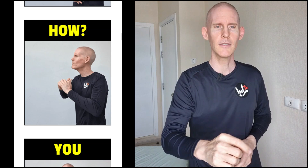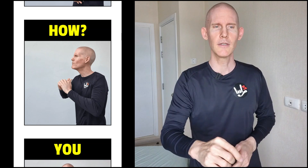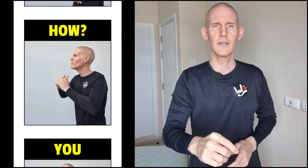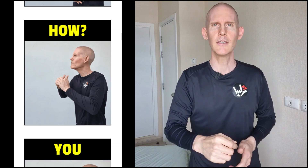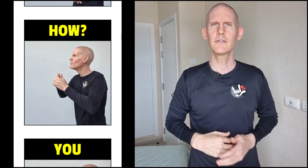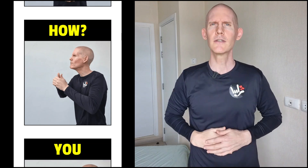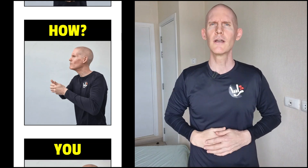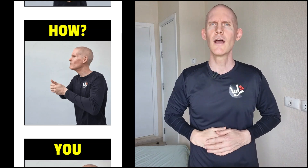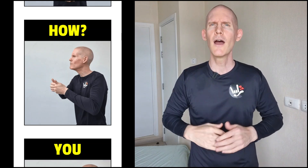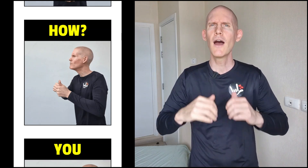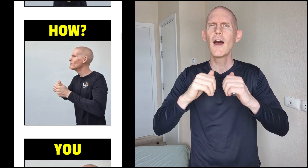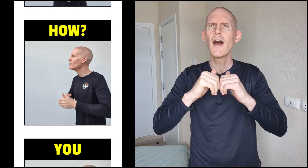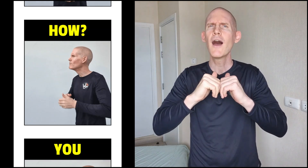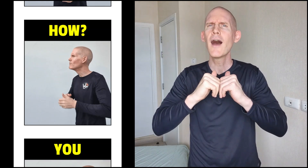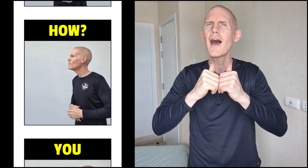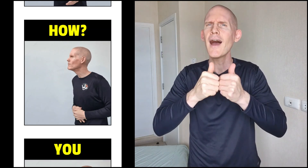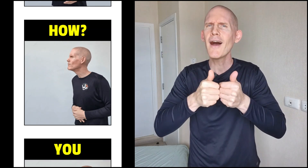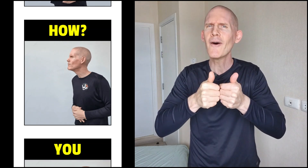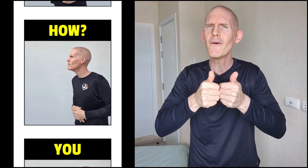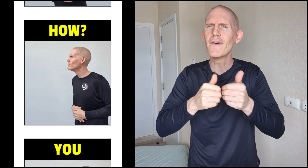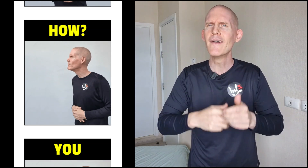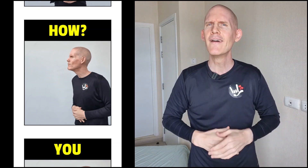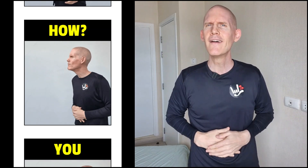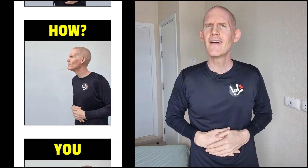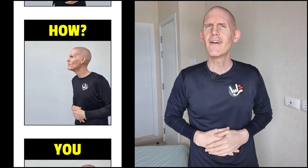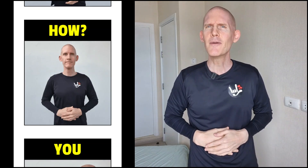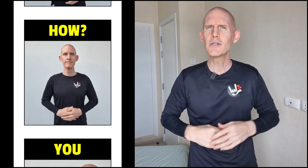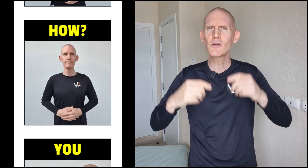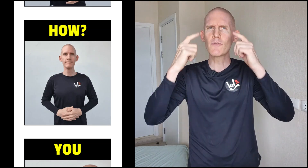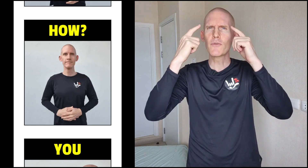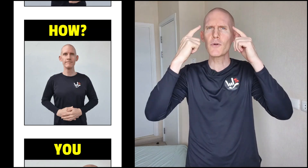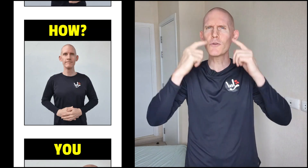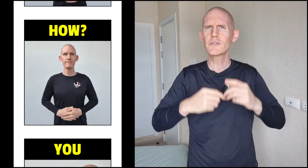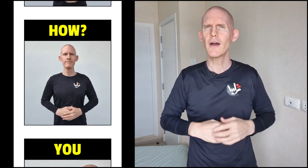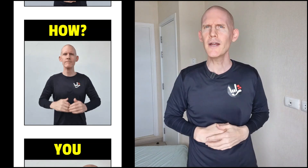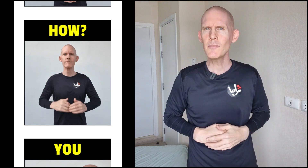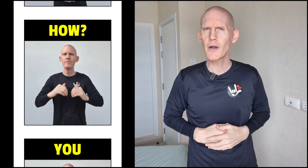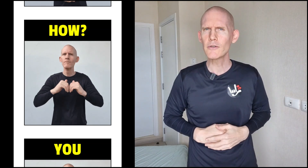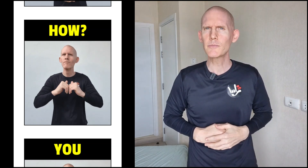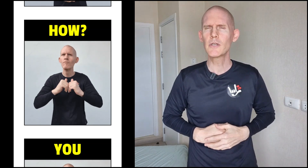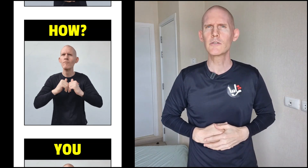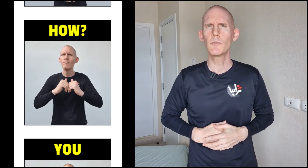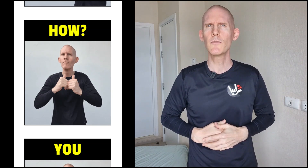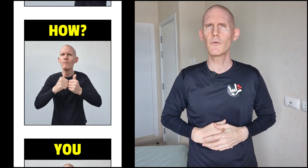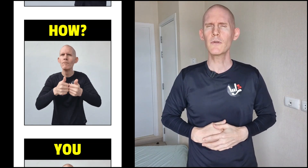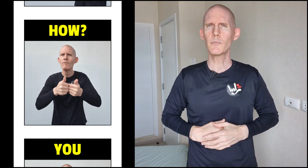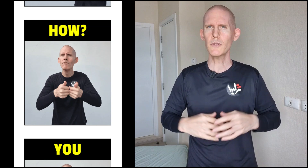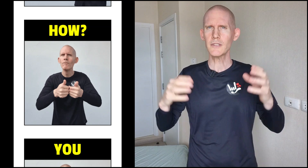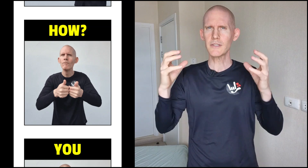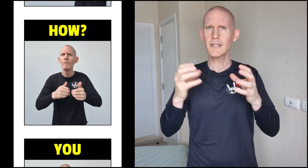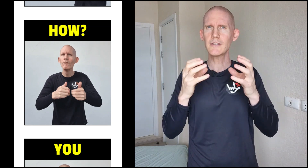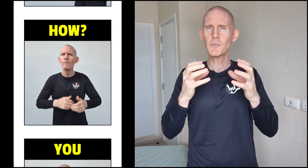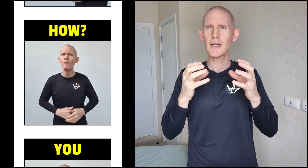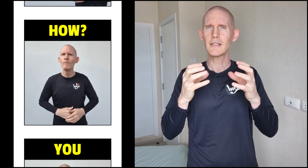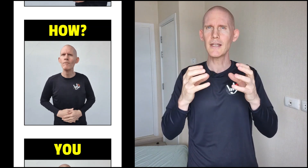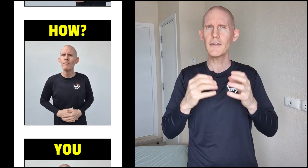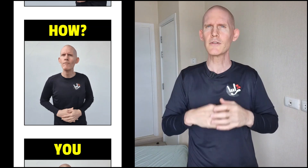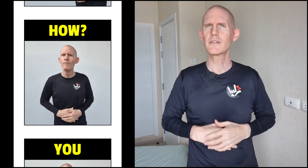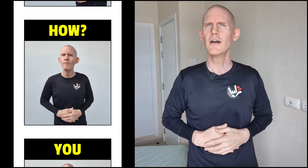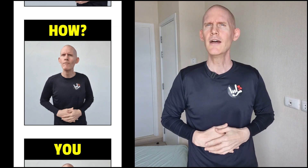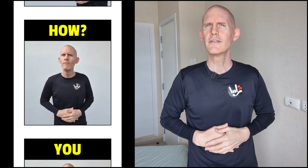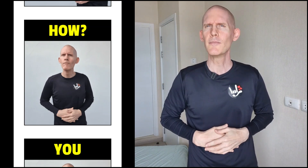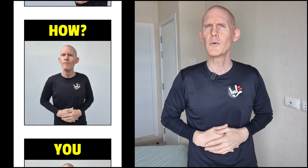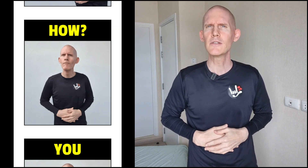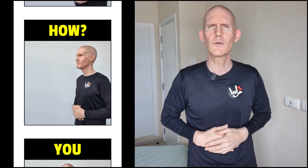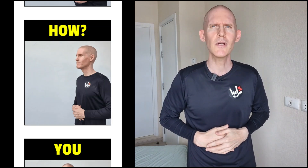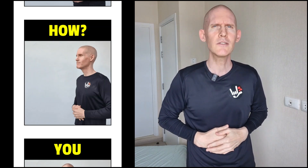little bit. It's how. All right, make sure to furrow those eyebrows, because when we put the sentence back together,